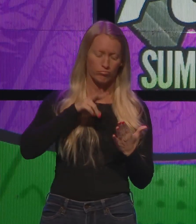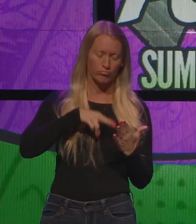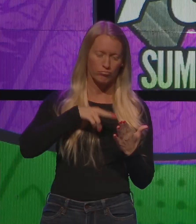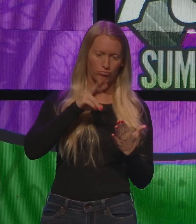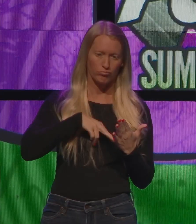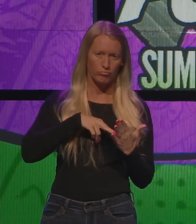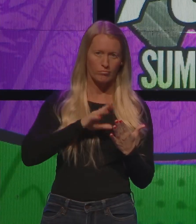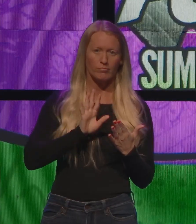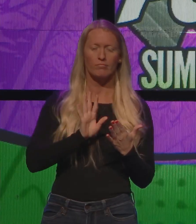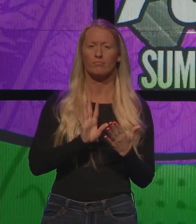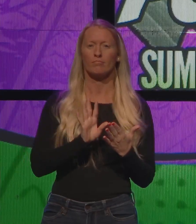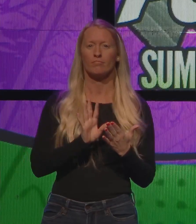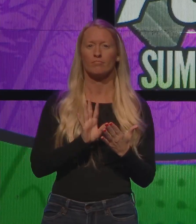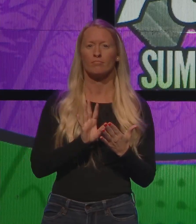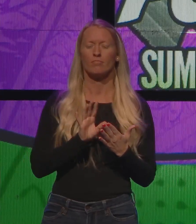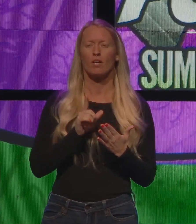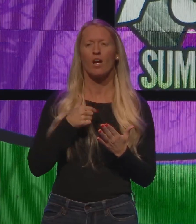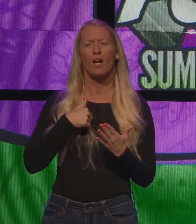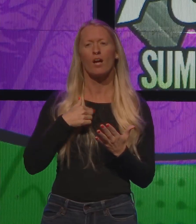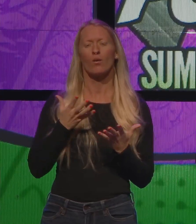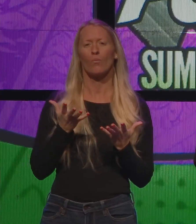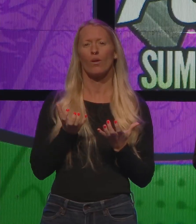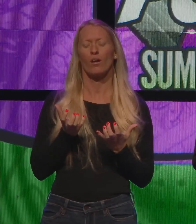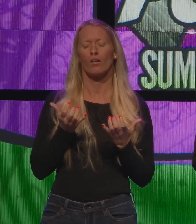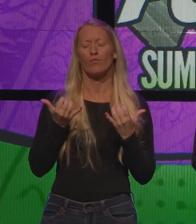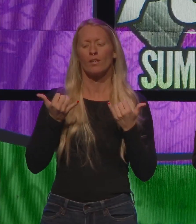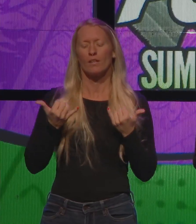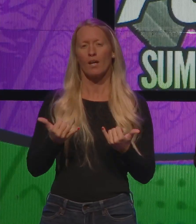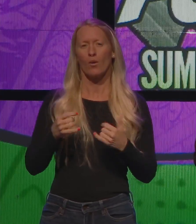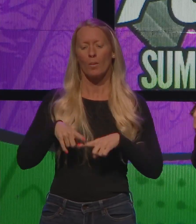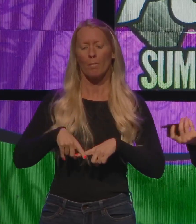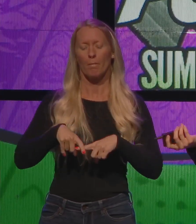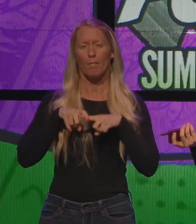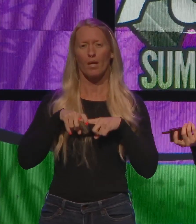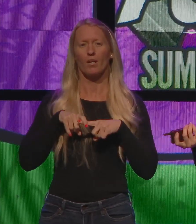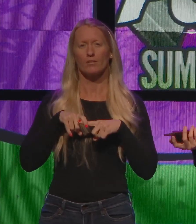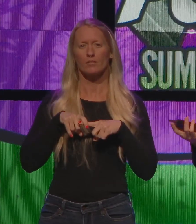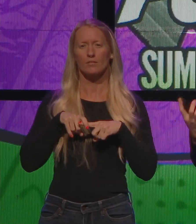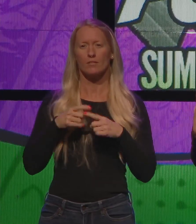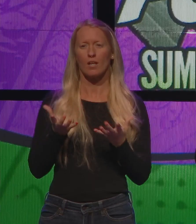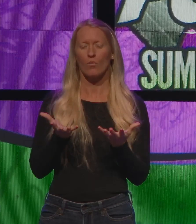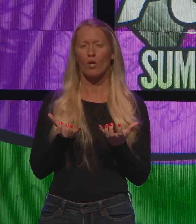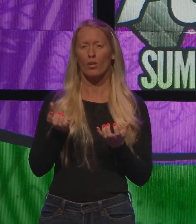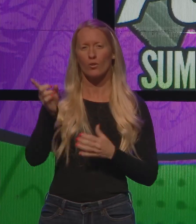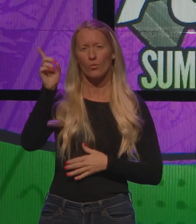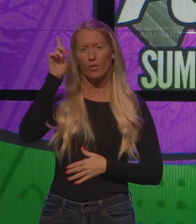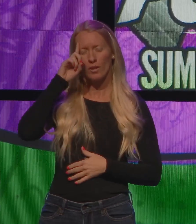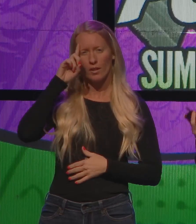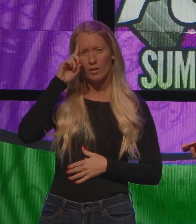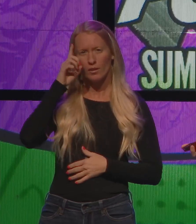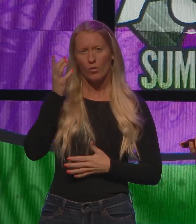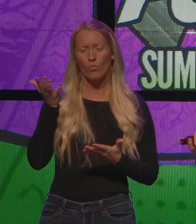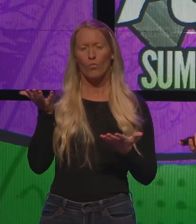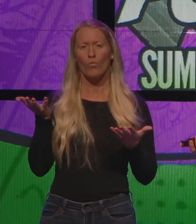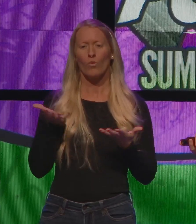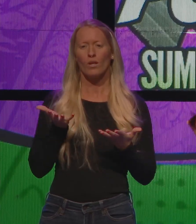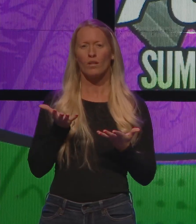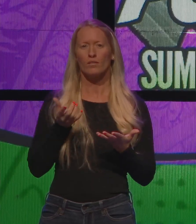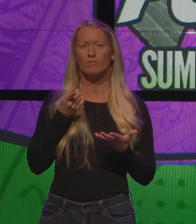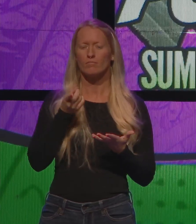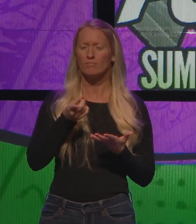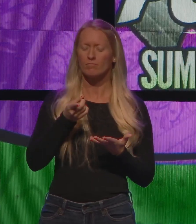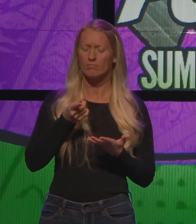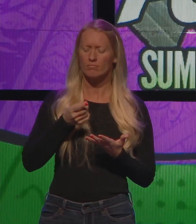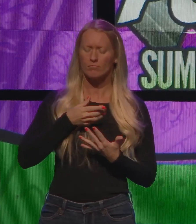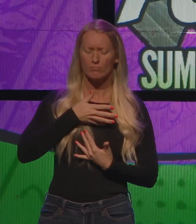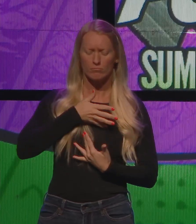But I want us to just pause here for a moment. And I want you to think, What does that stir up in you?